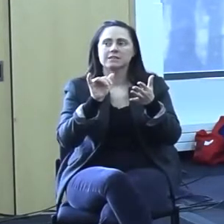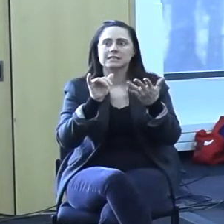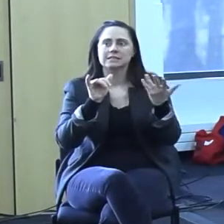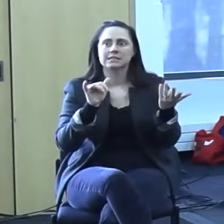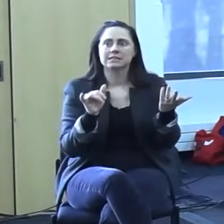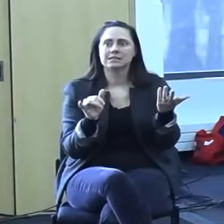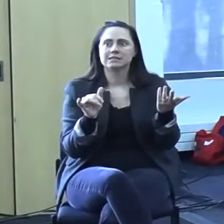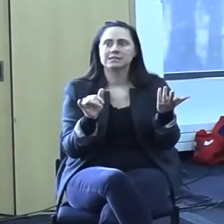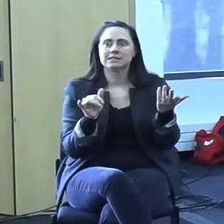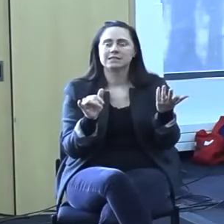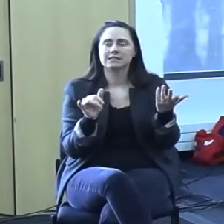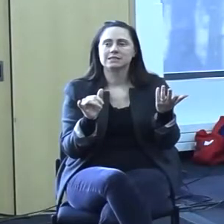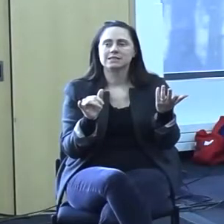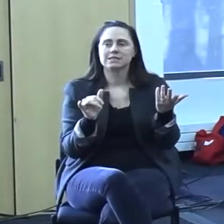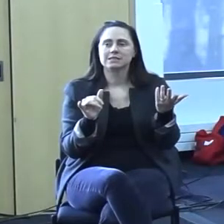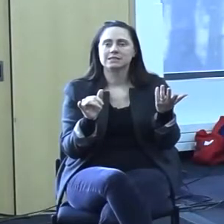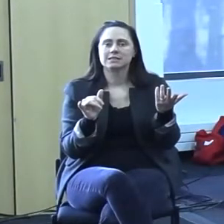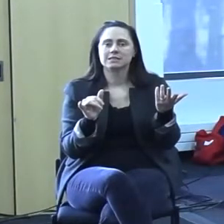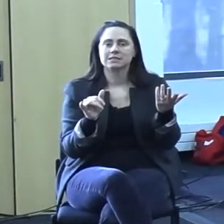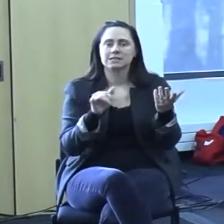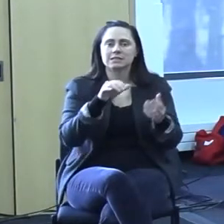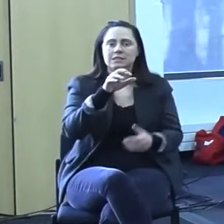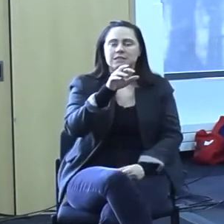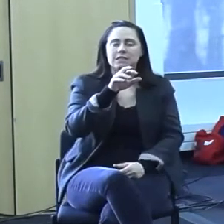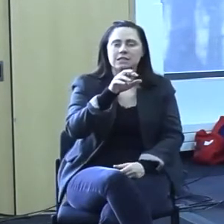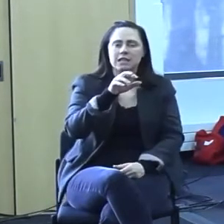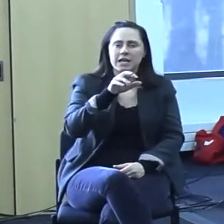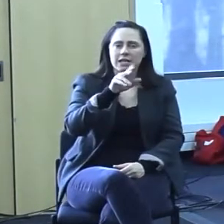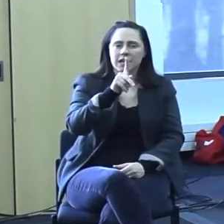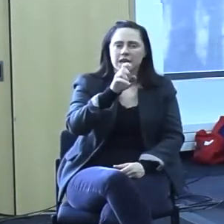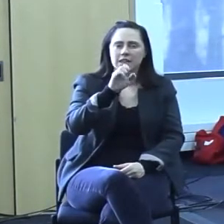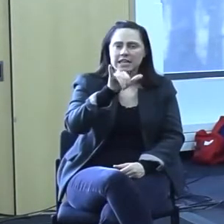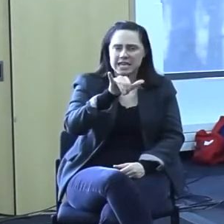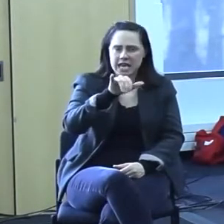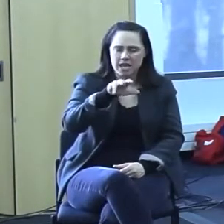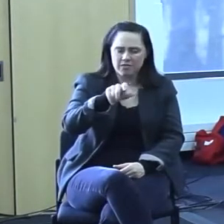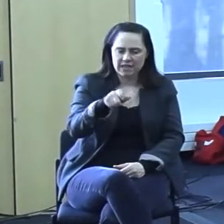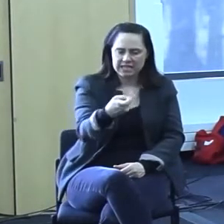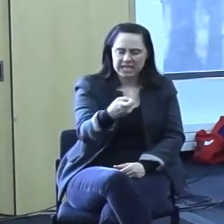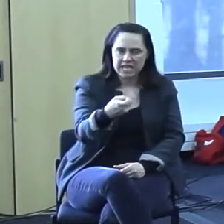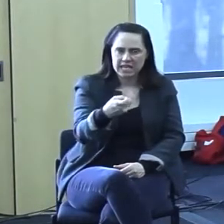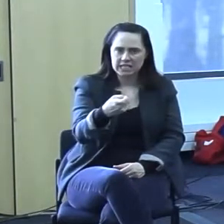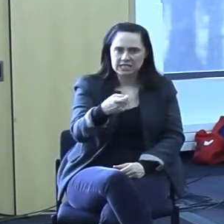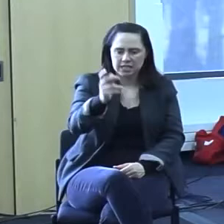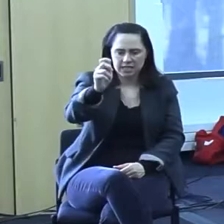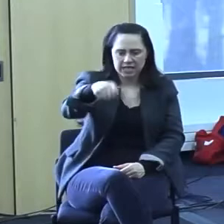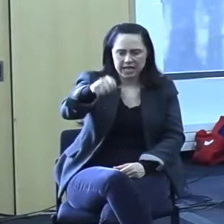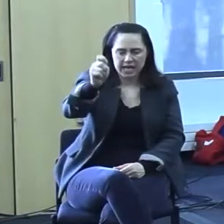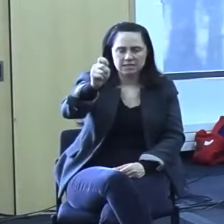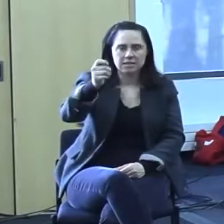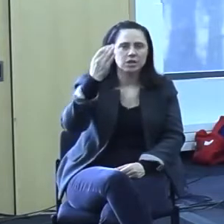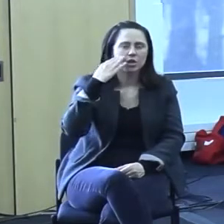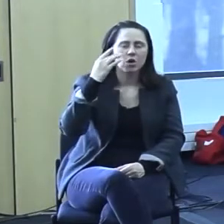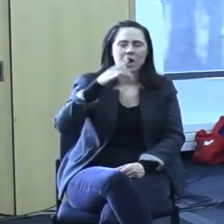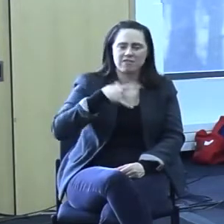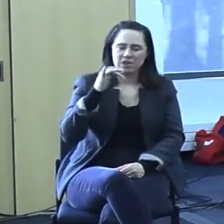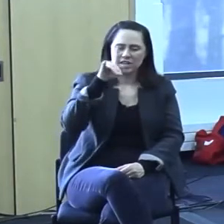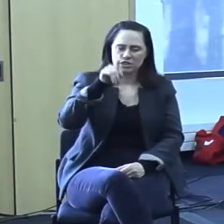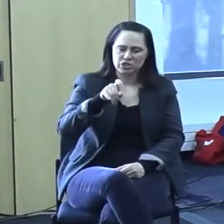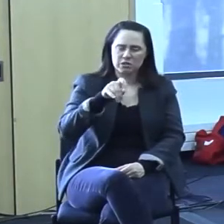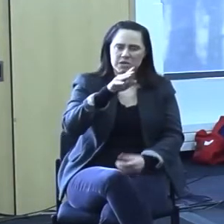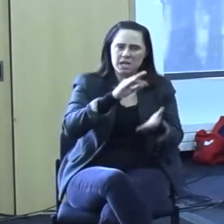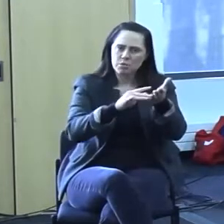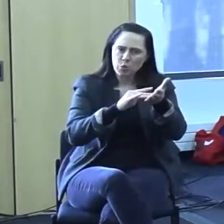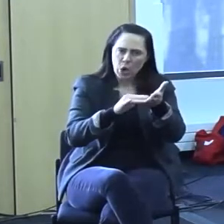um, the the keys. I feel like there should be some kind of Braille or tactile thing to